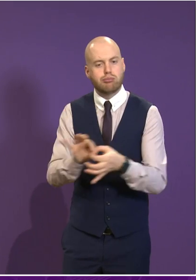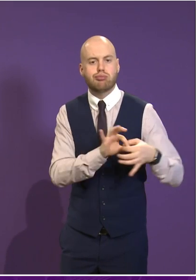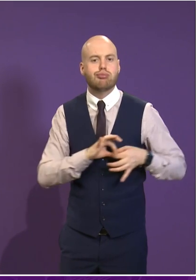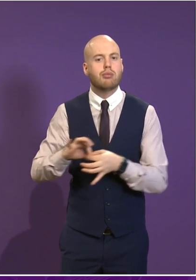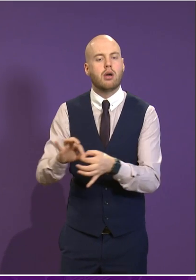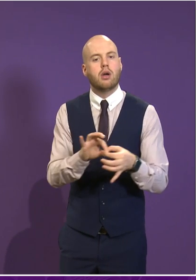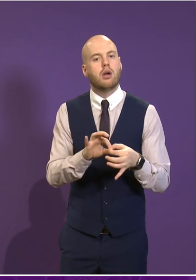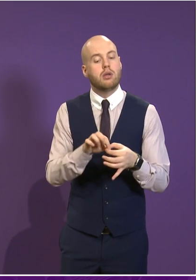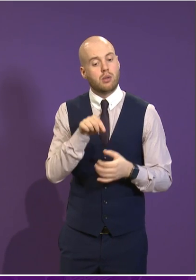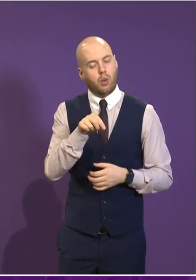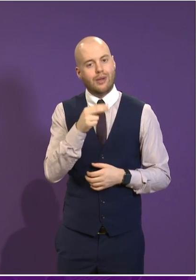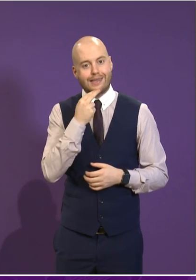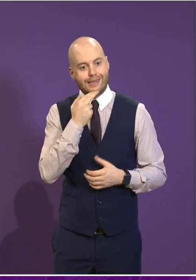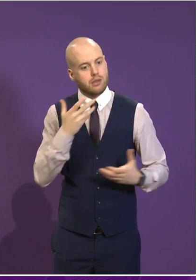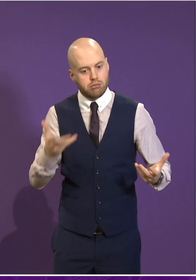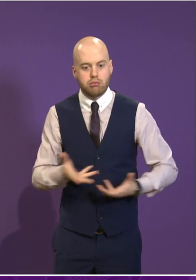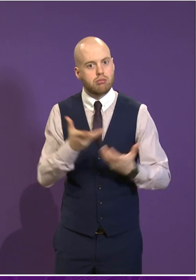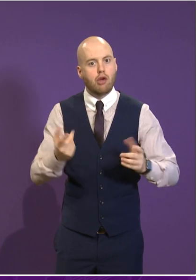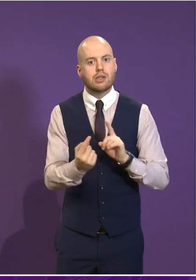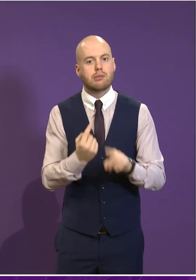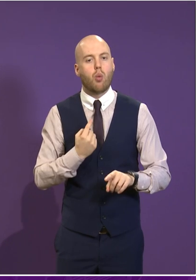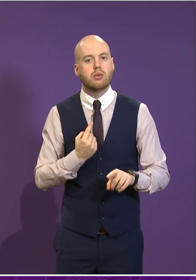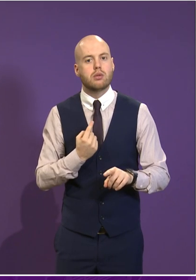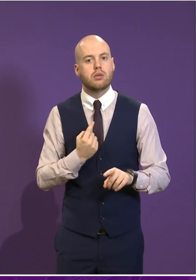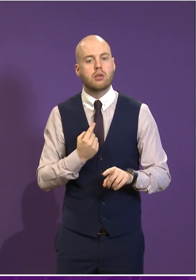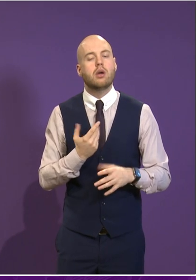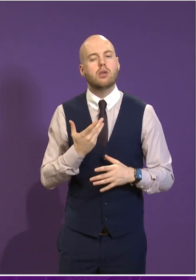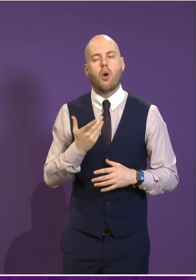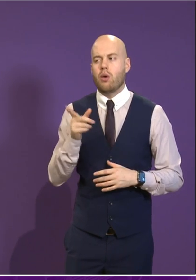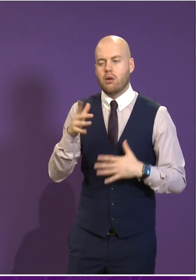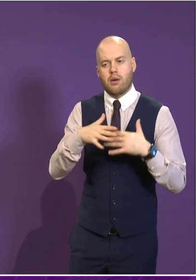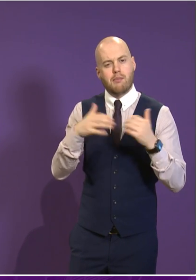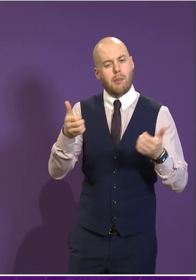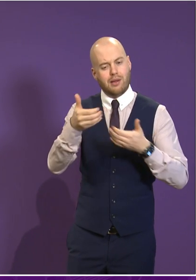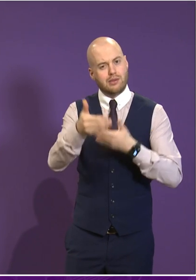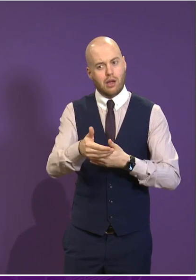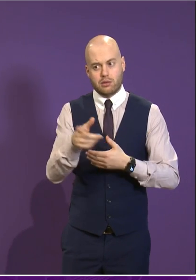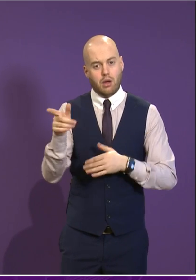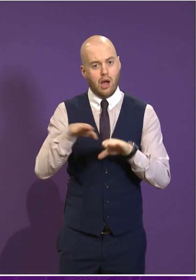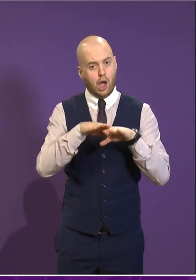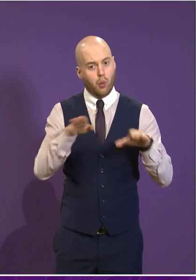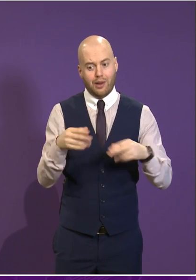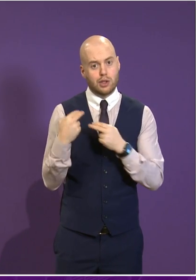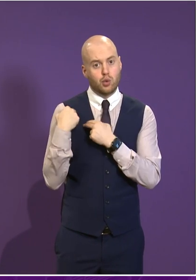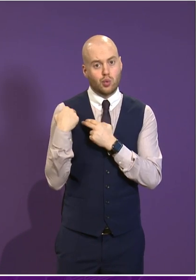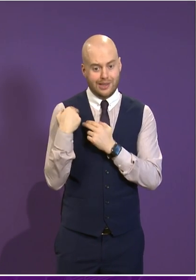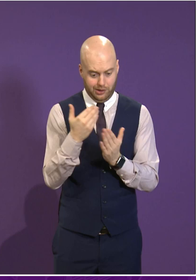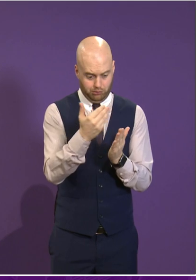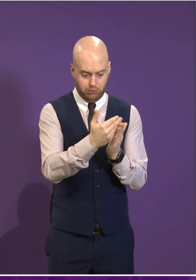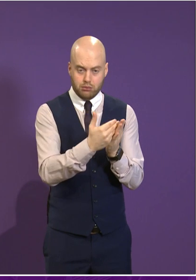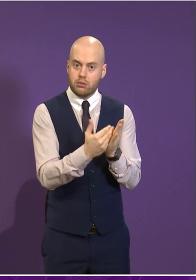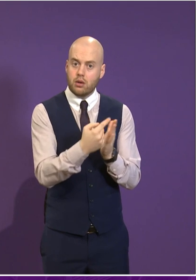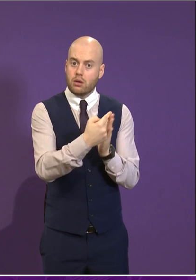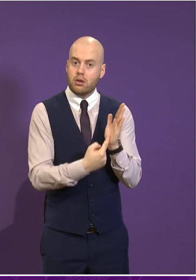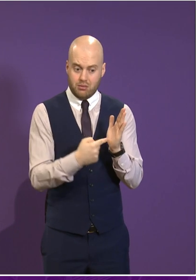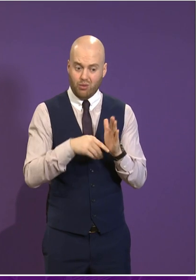proactive response. And the public sector equality duties that are listed within the specific